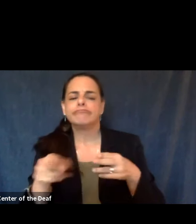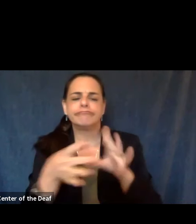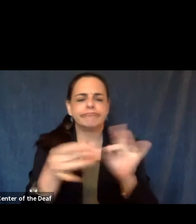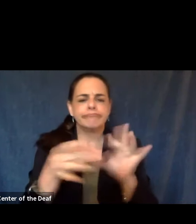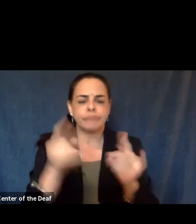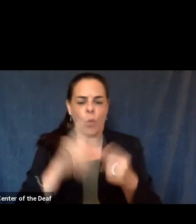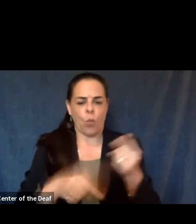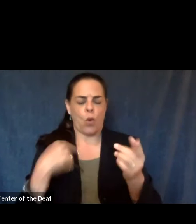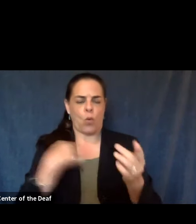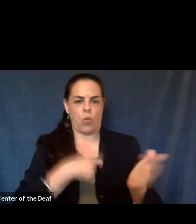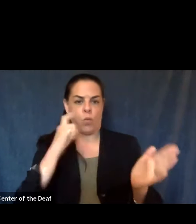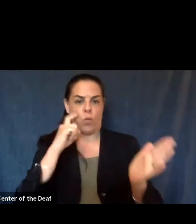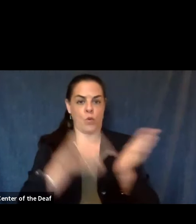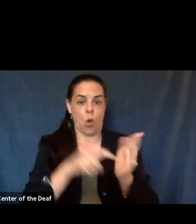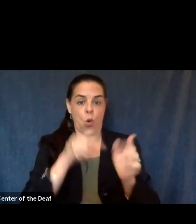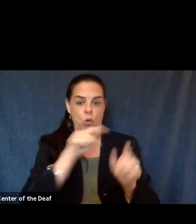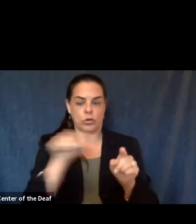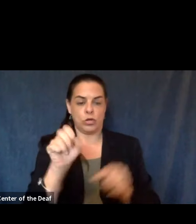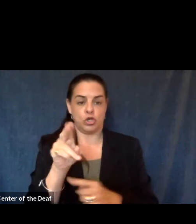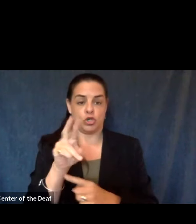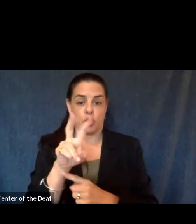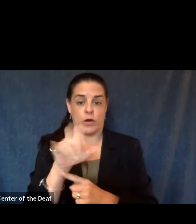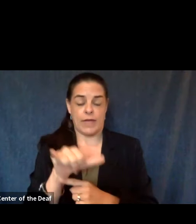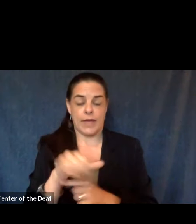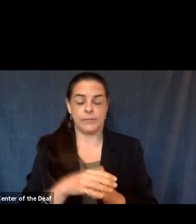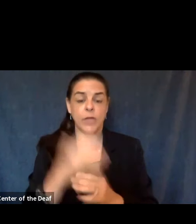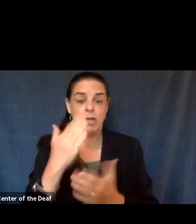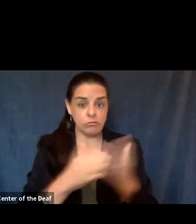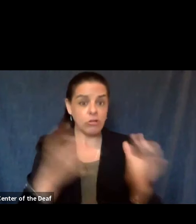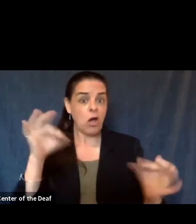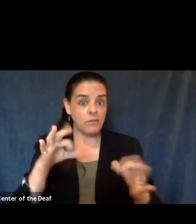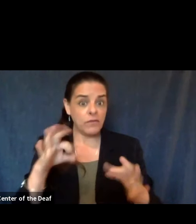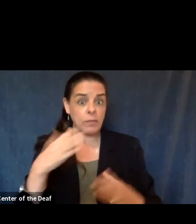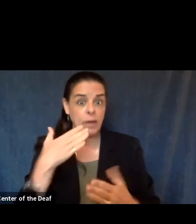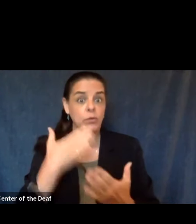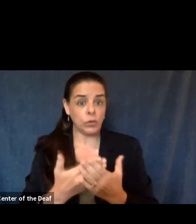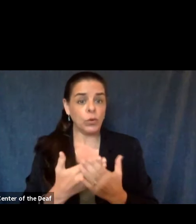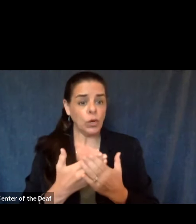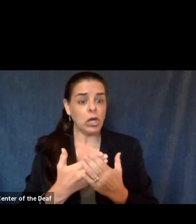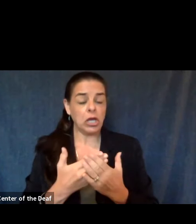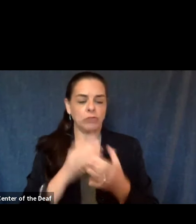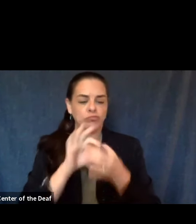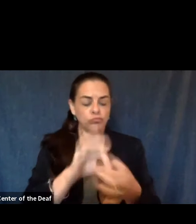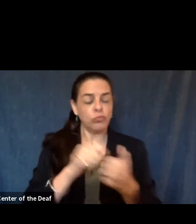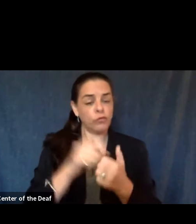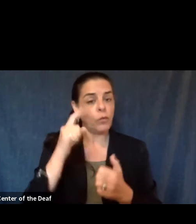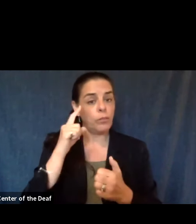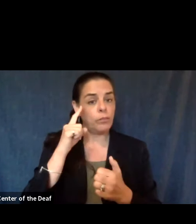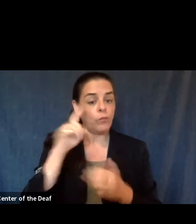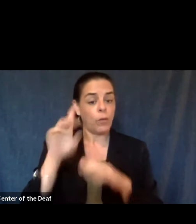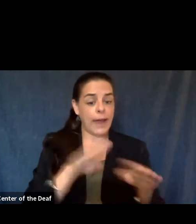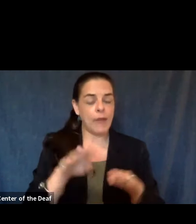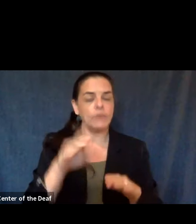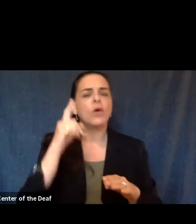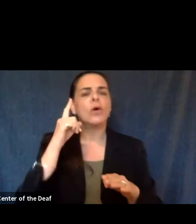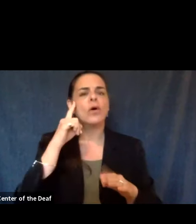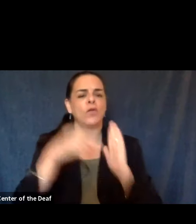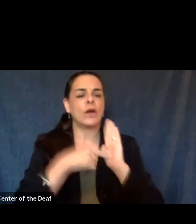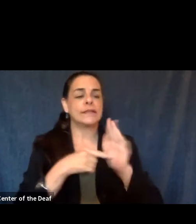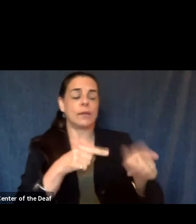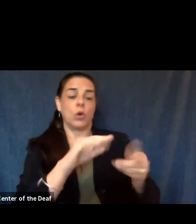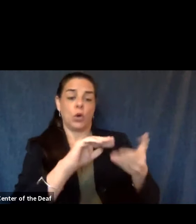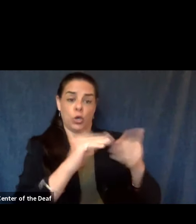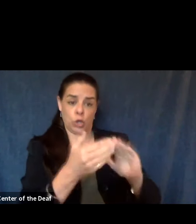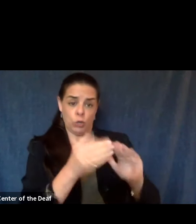surveys. Some of the feedback was encouraging as it related to behavior. For example, on the community survey,